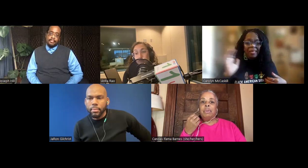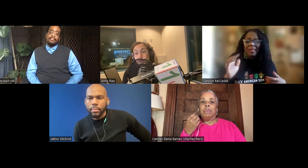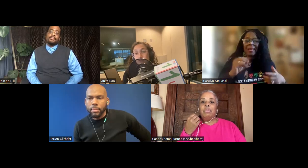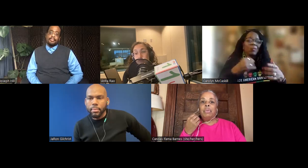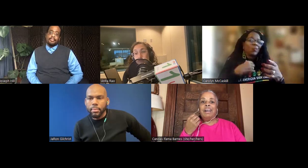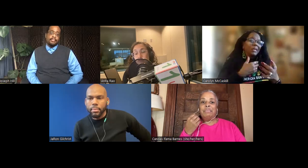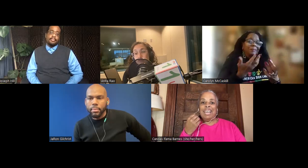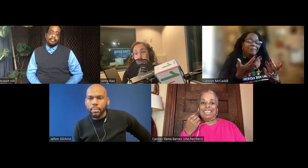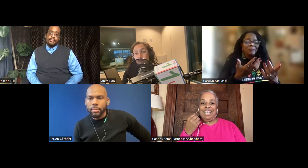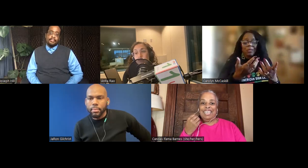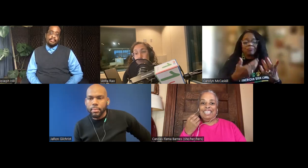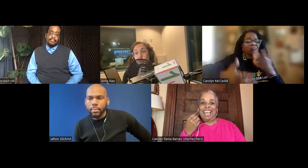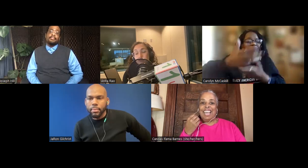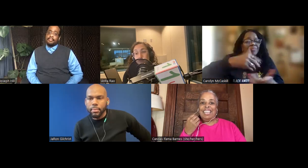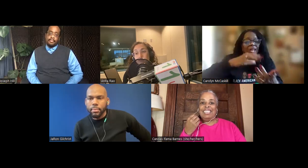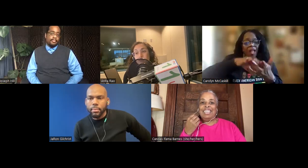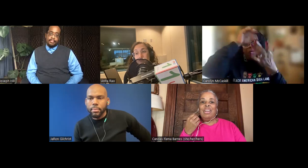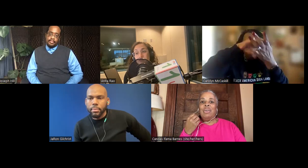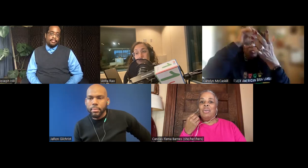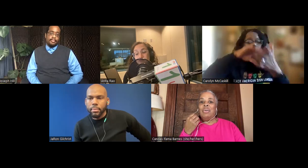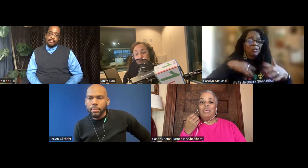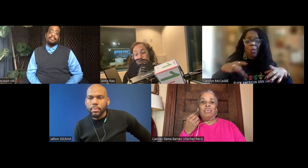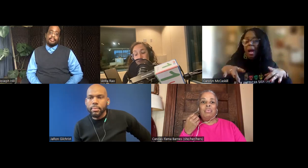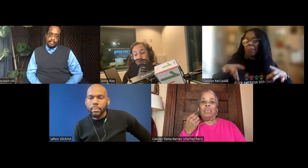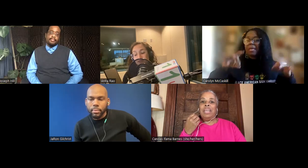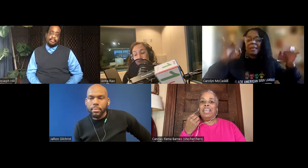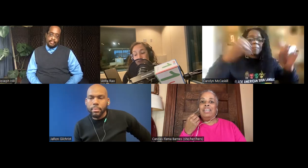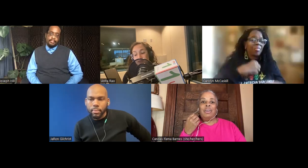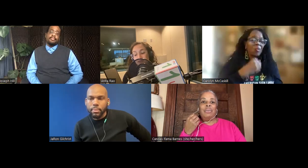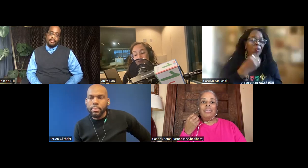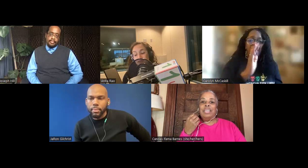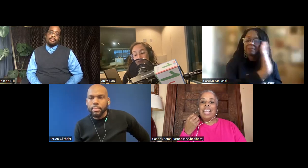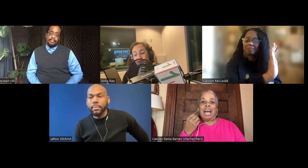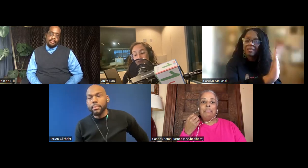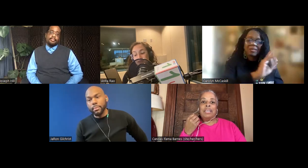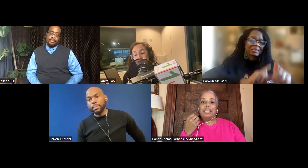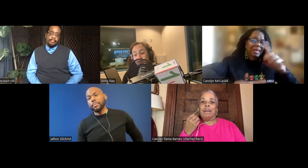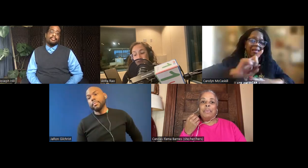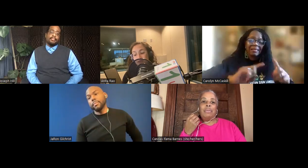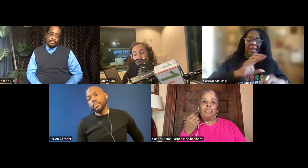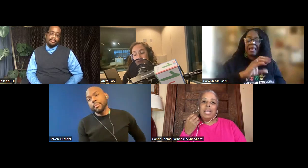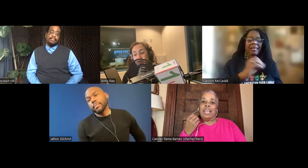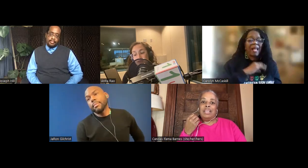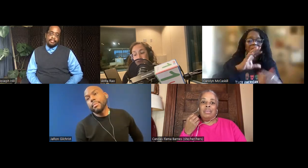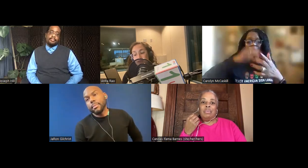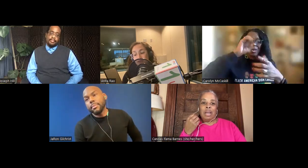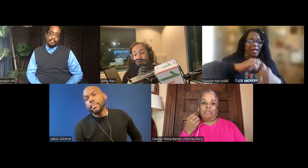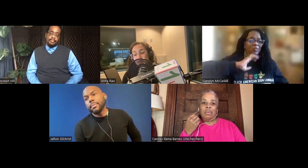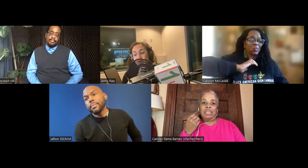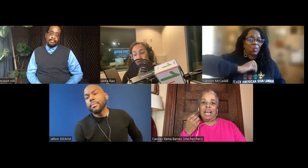But we were young back then. And we learned, and I picked up the way that the white folks